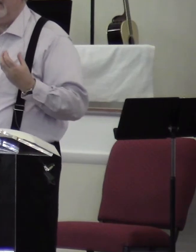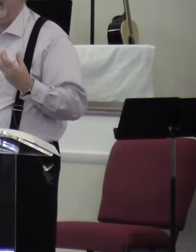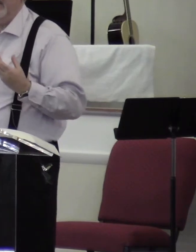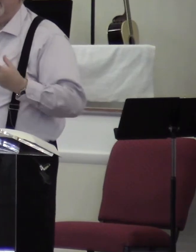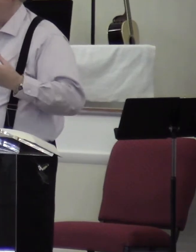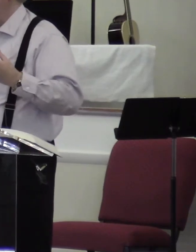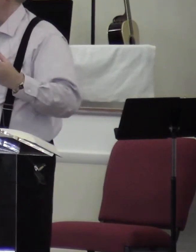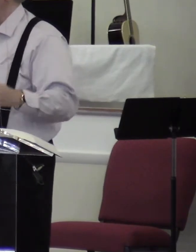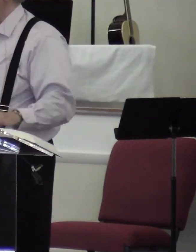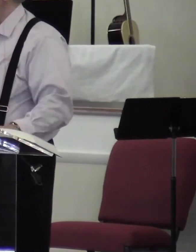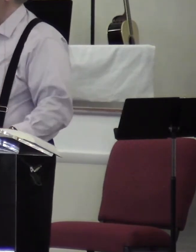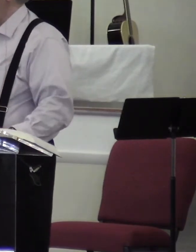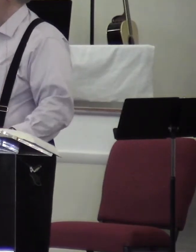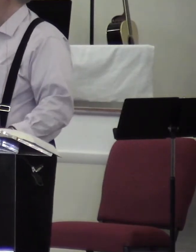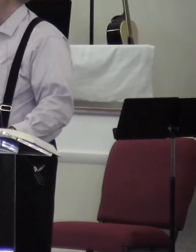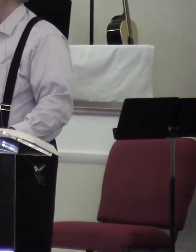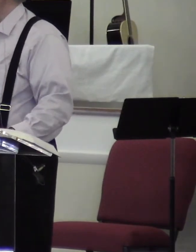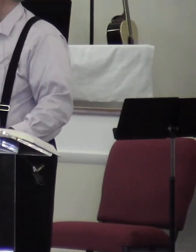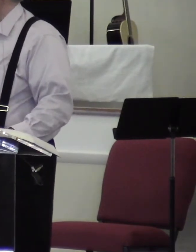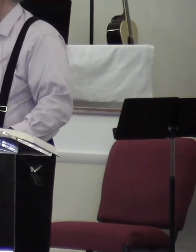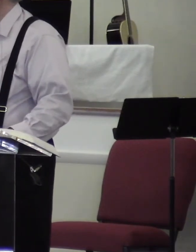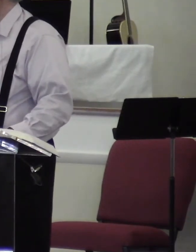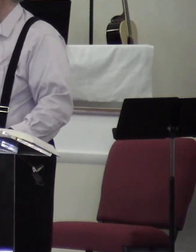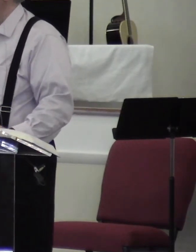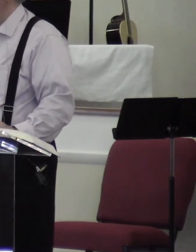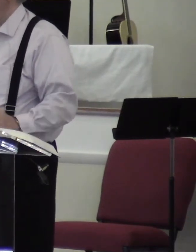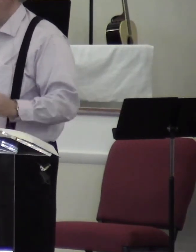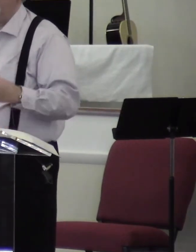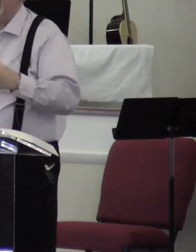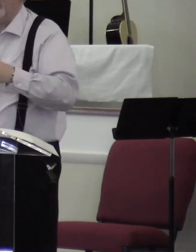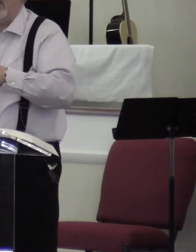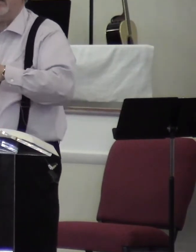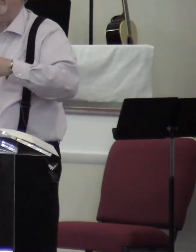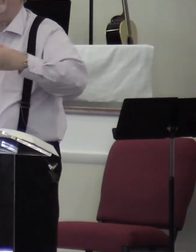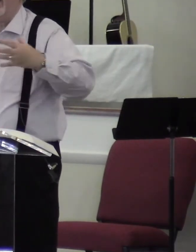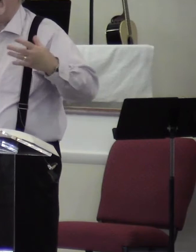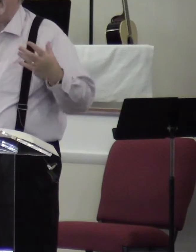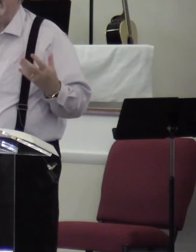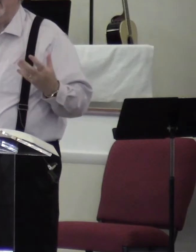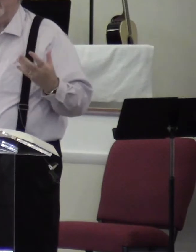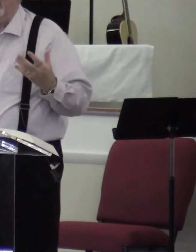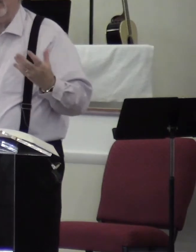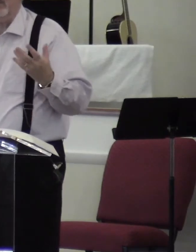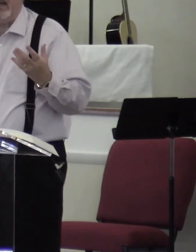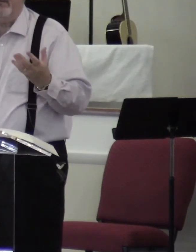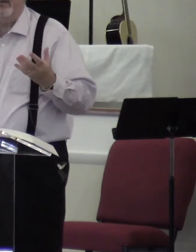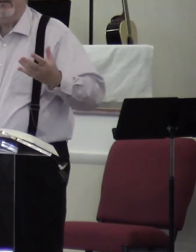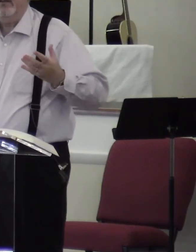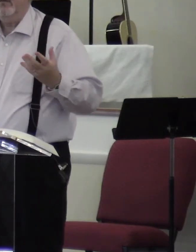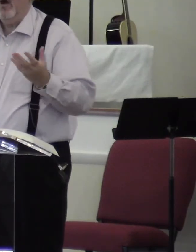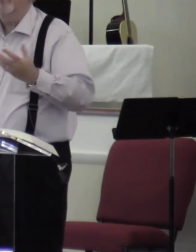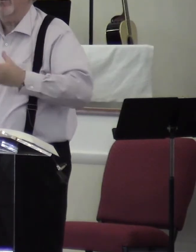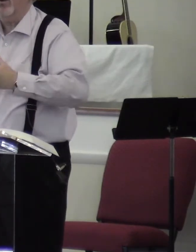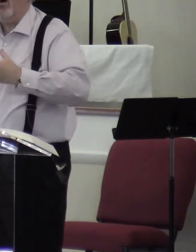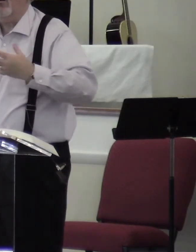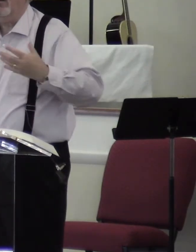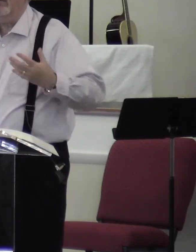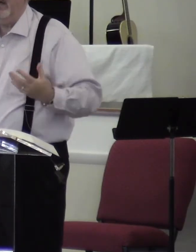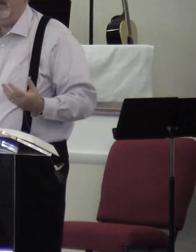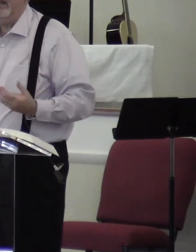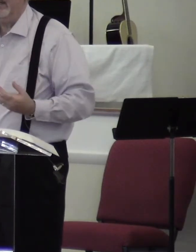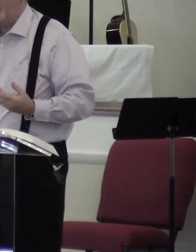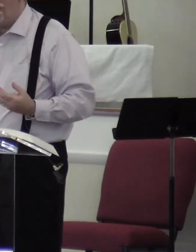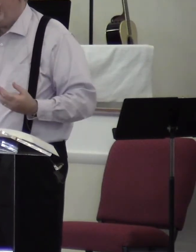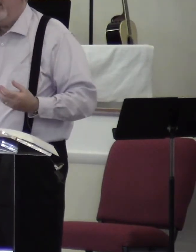my siblings and I became joint heirs, which meant that we divided what was left among all